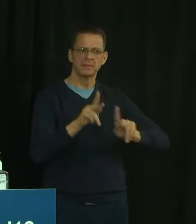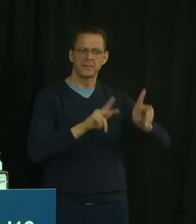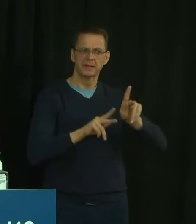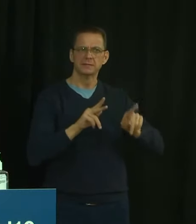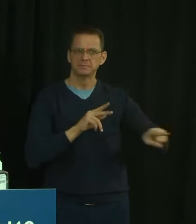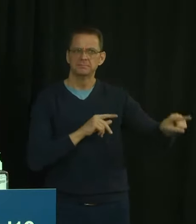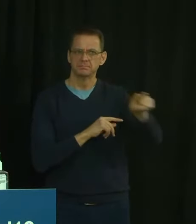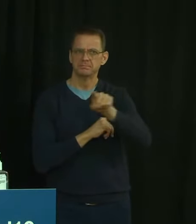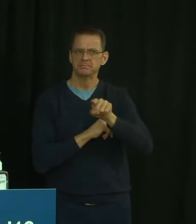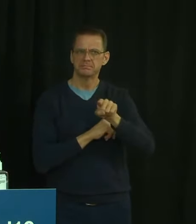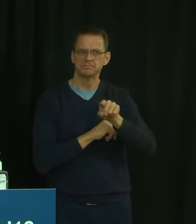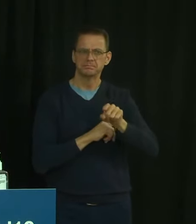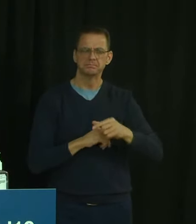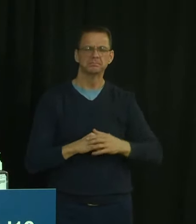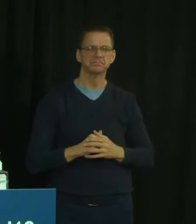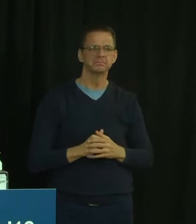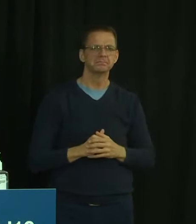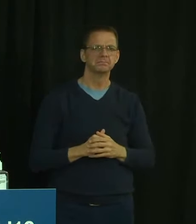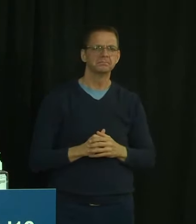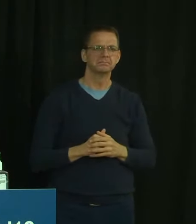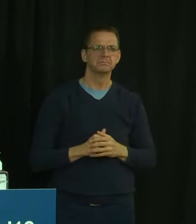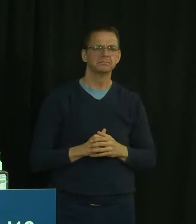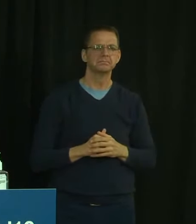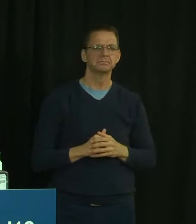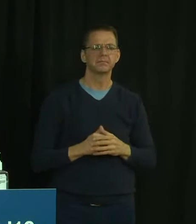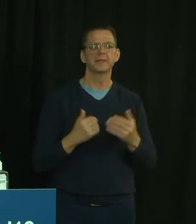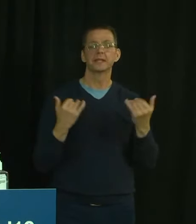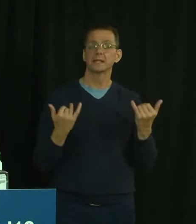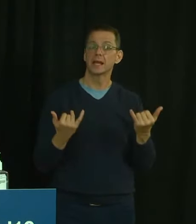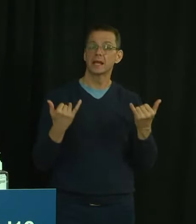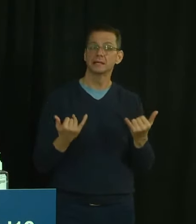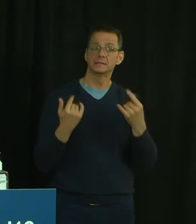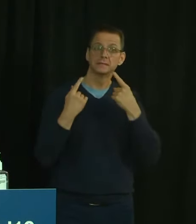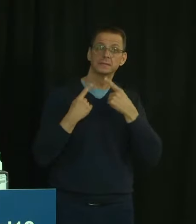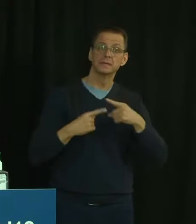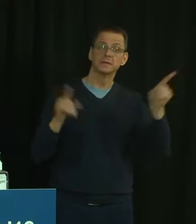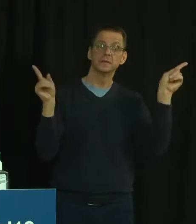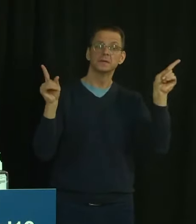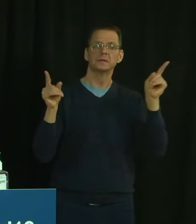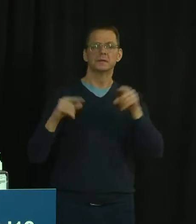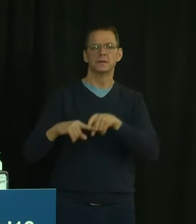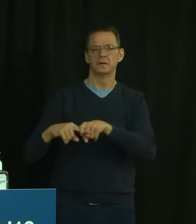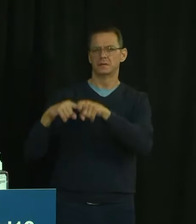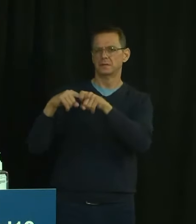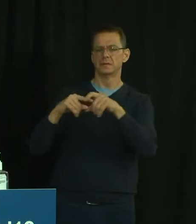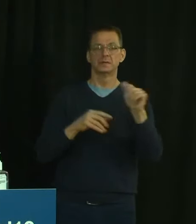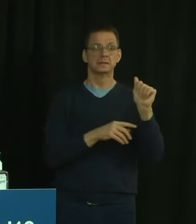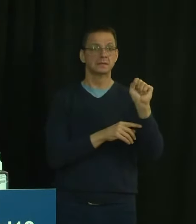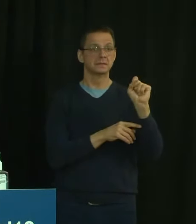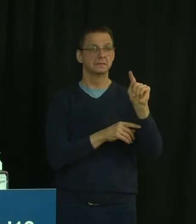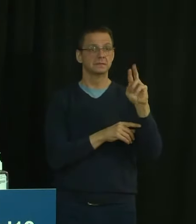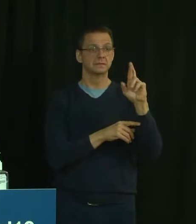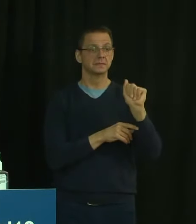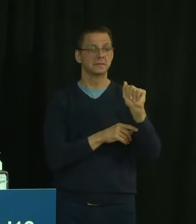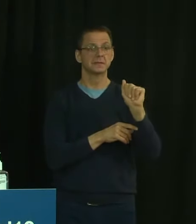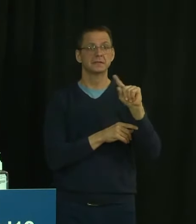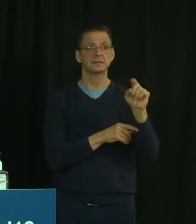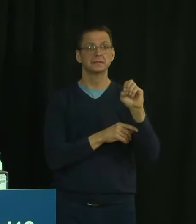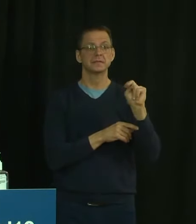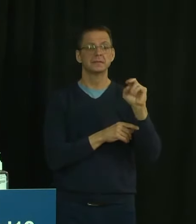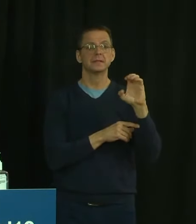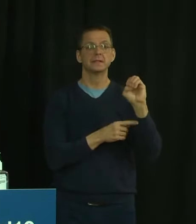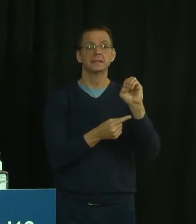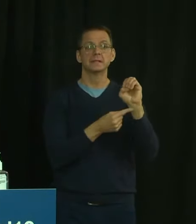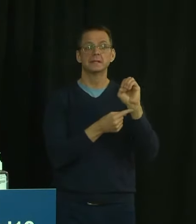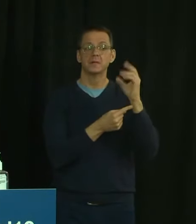on pausing AstraZeneca is proof of that. Every day we immunize thousands more people across the province, and